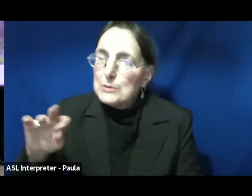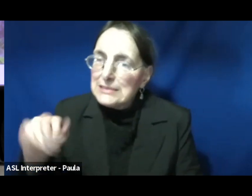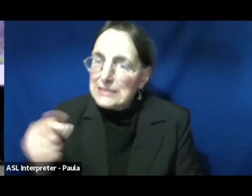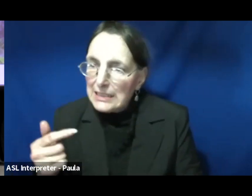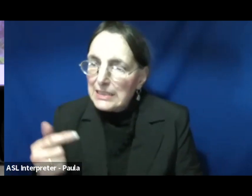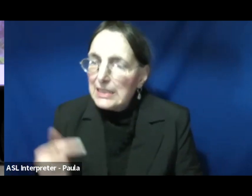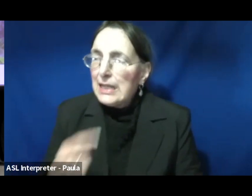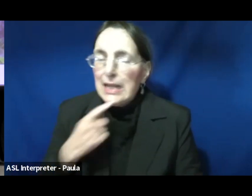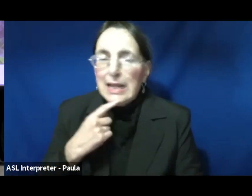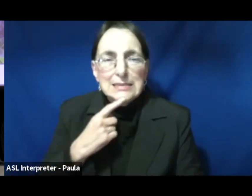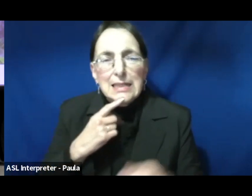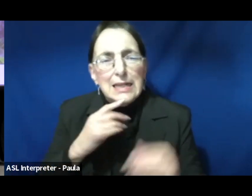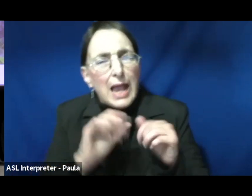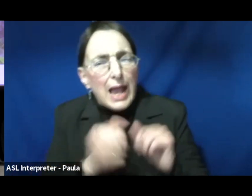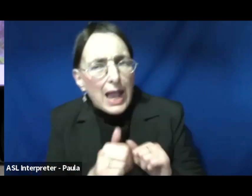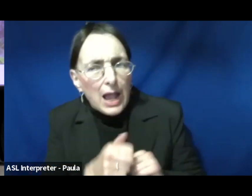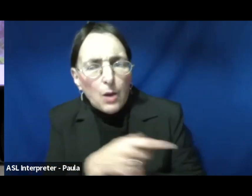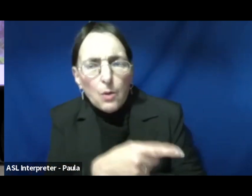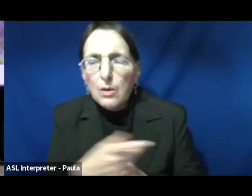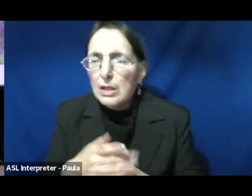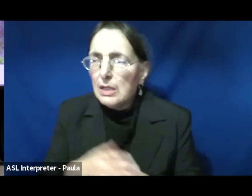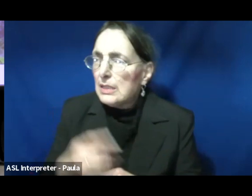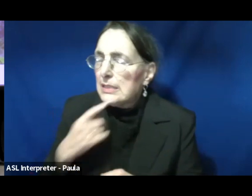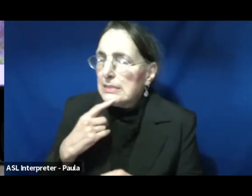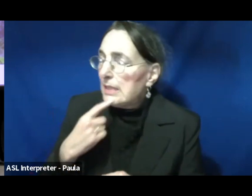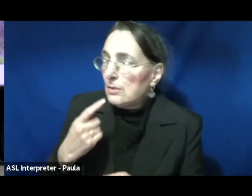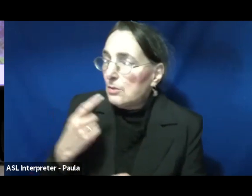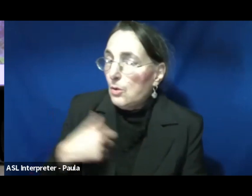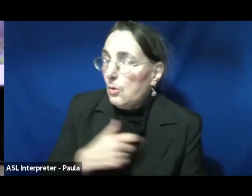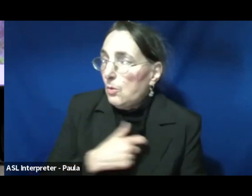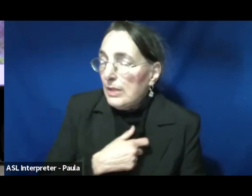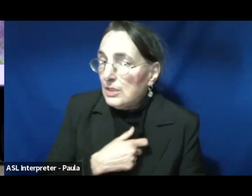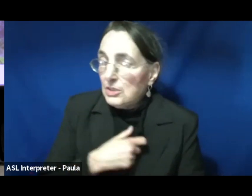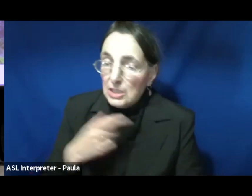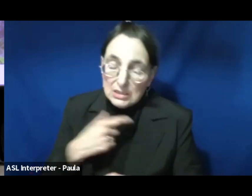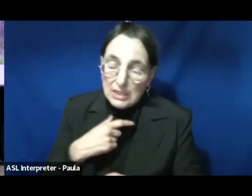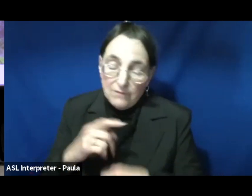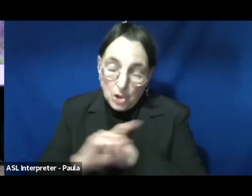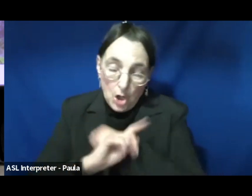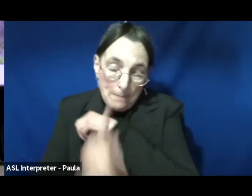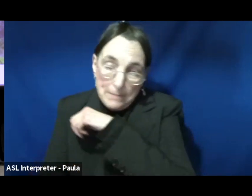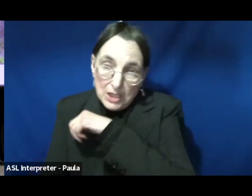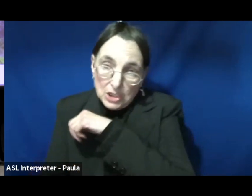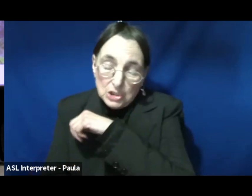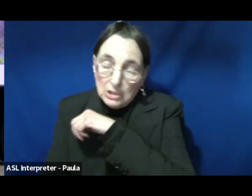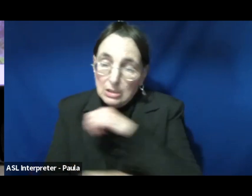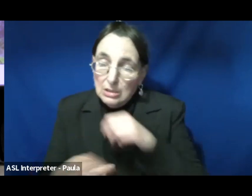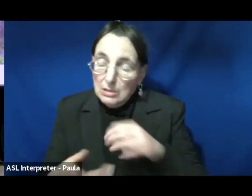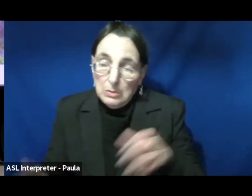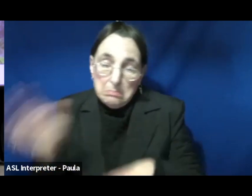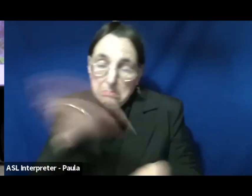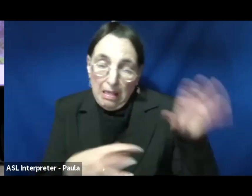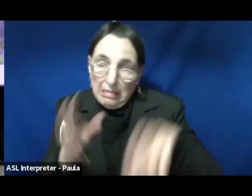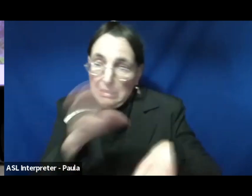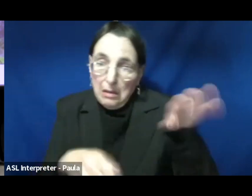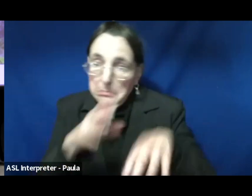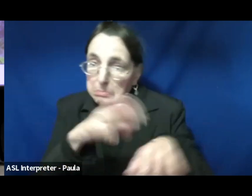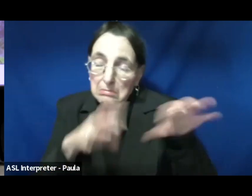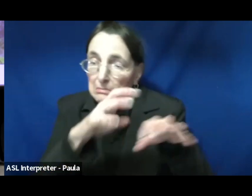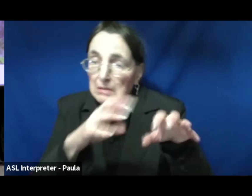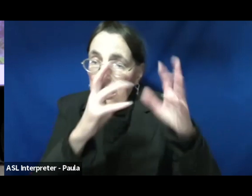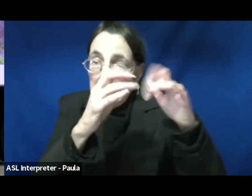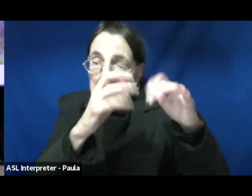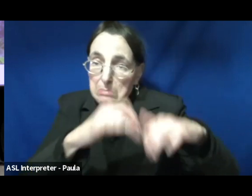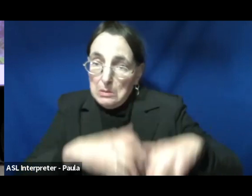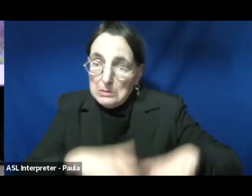does composting thing go? He goes, well, you know, we just pile this garbage and it decomposes and we burn it at the end